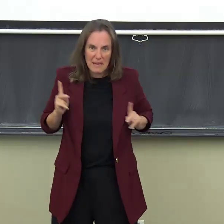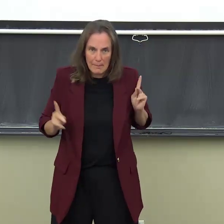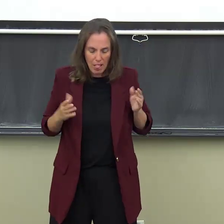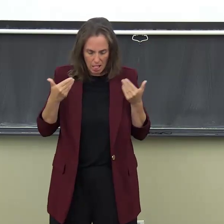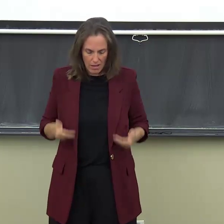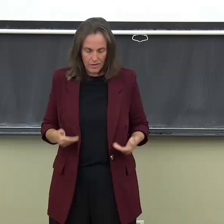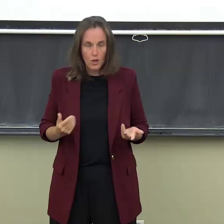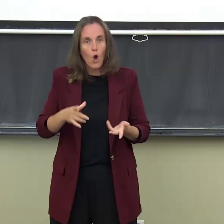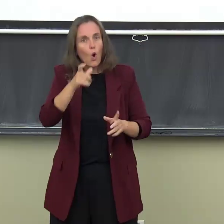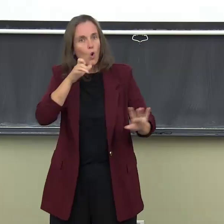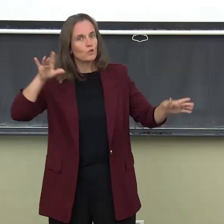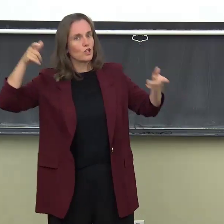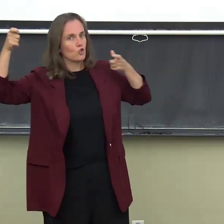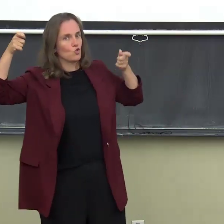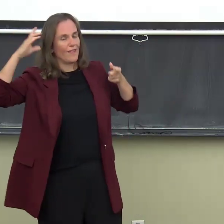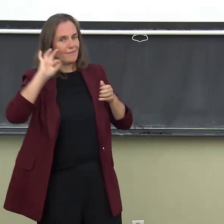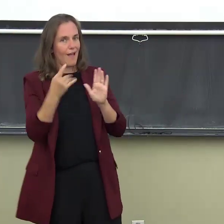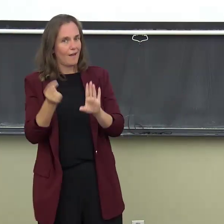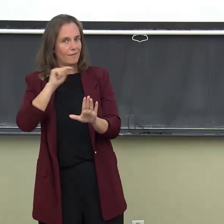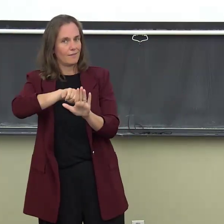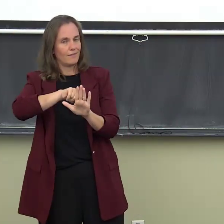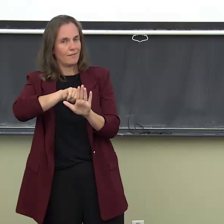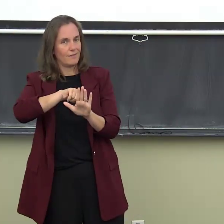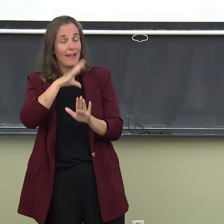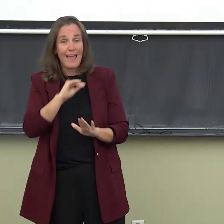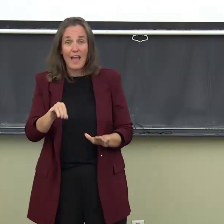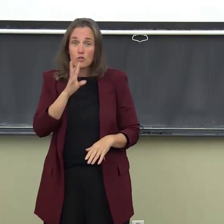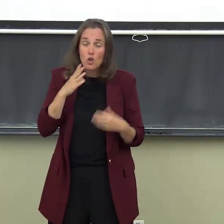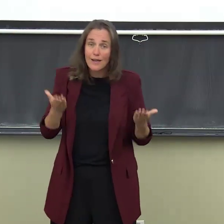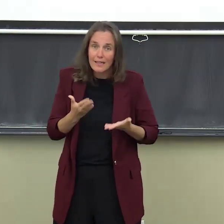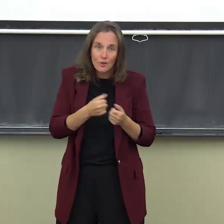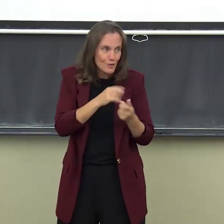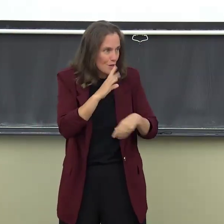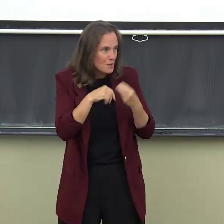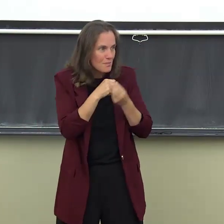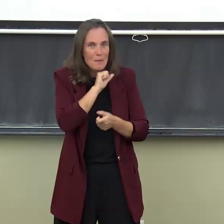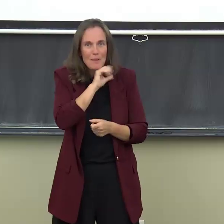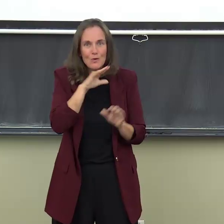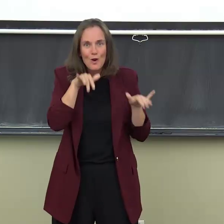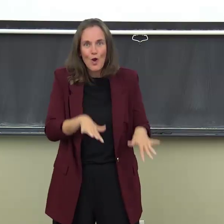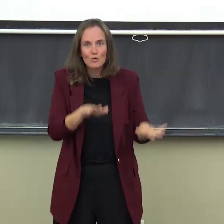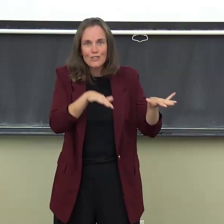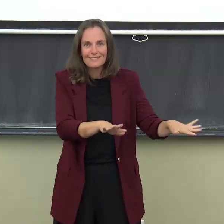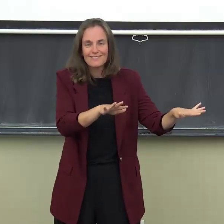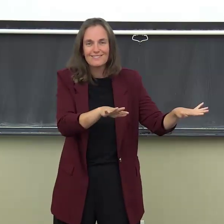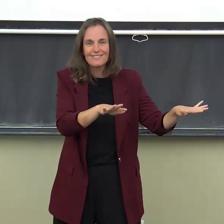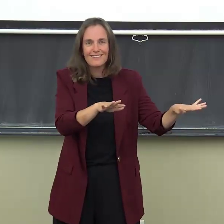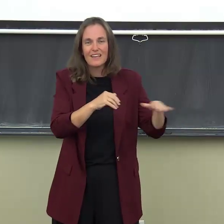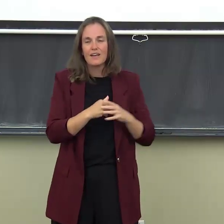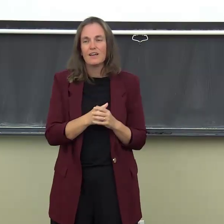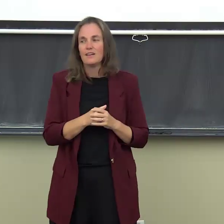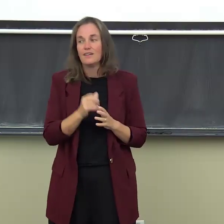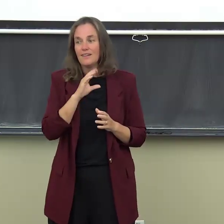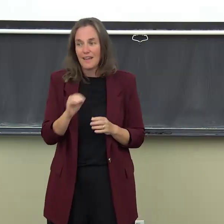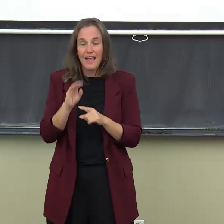who is controlling it? And then all the talk here about, we start with the polluted ocean, and